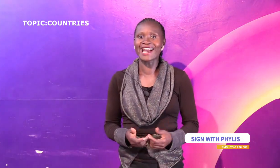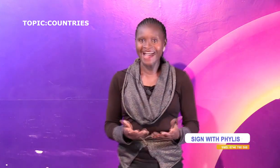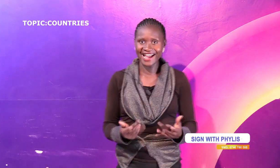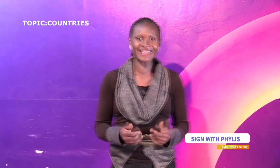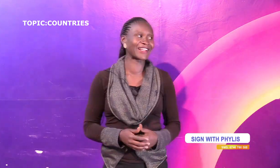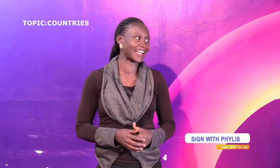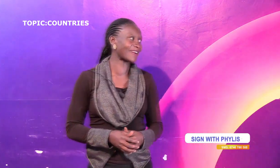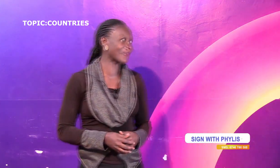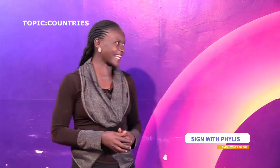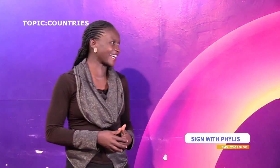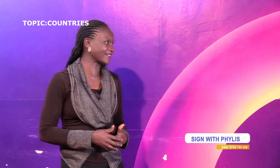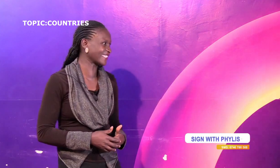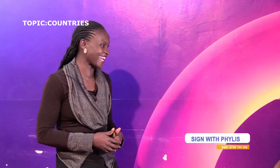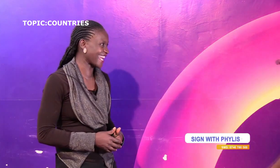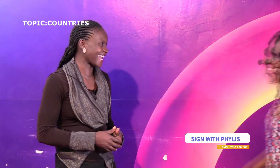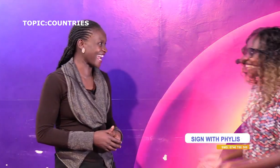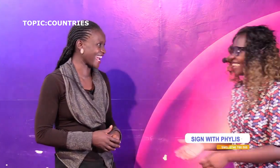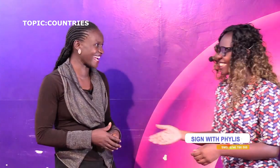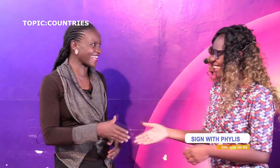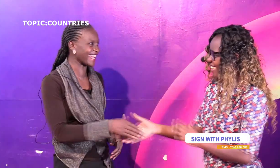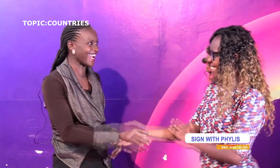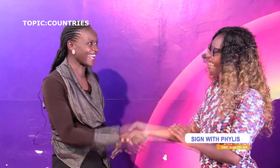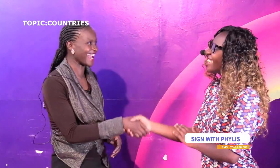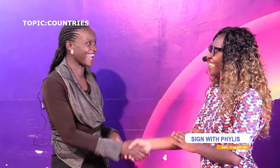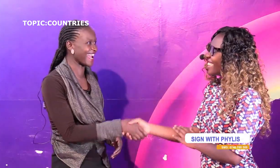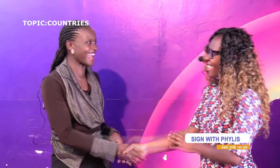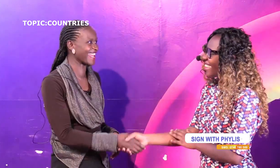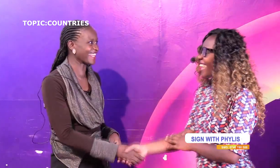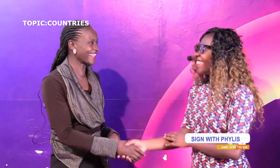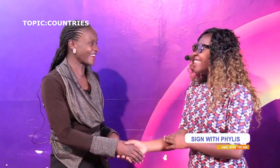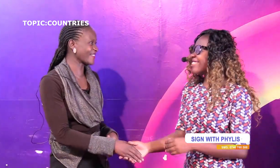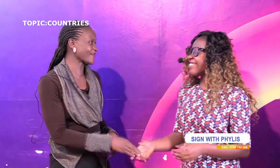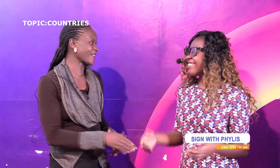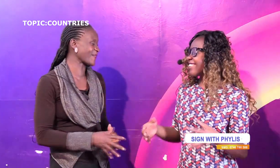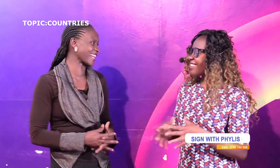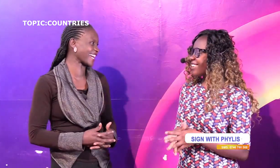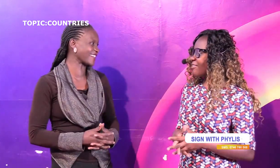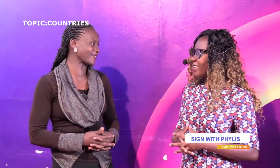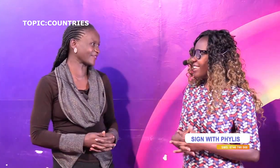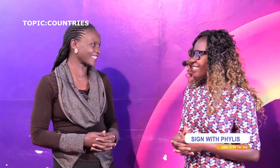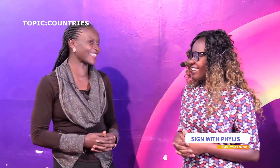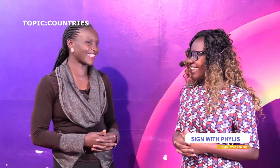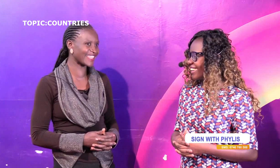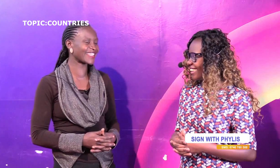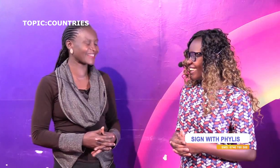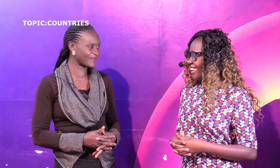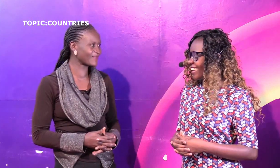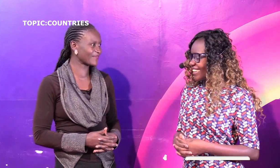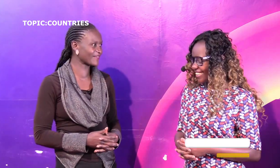Hi, welcome, welcome. Oh, thank you, thank you. Hi. Thank you so much for having me today. Yes, it's a